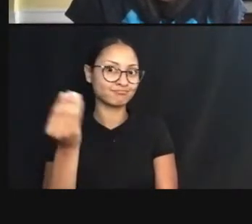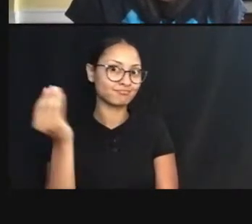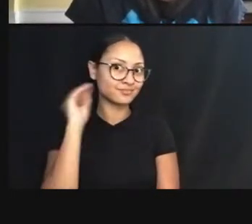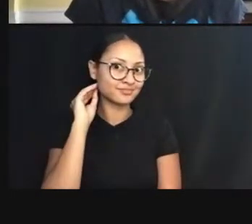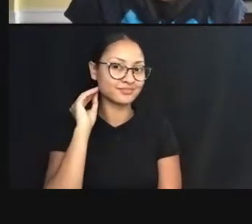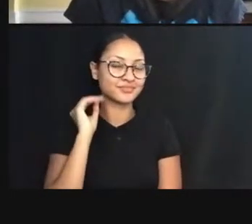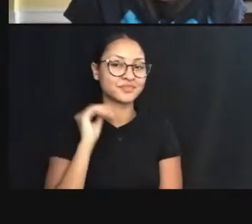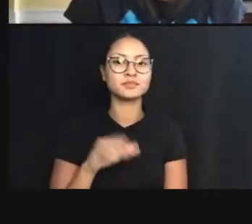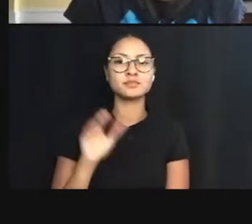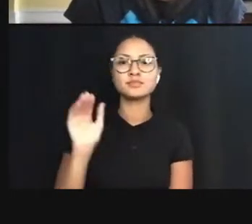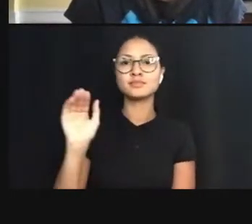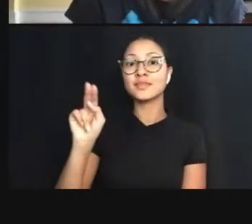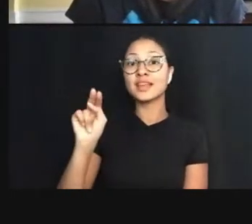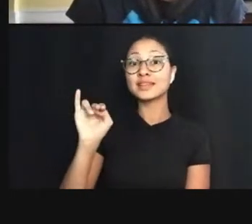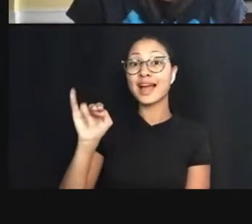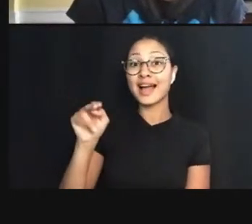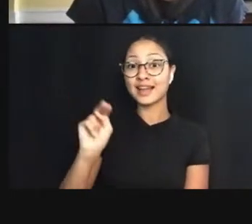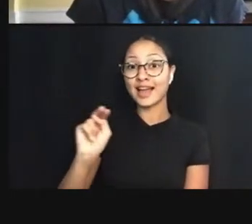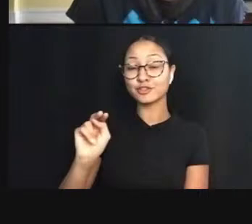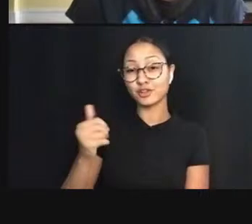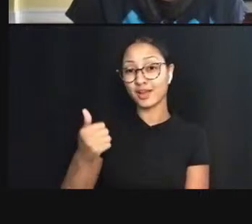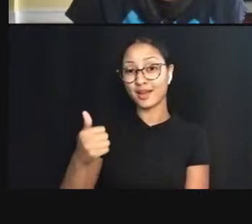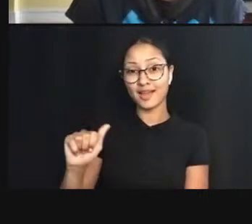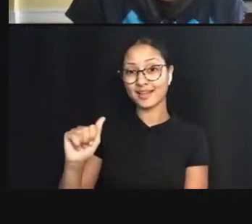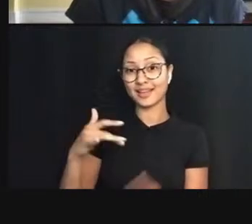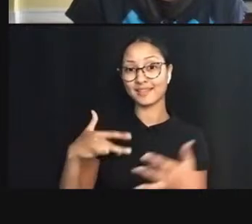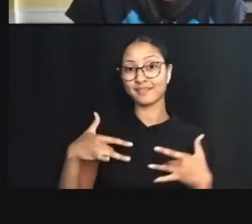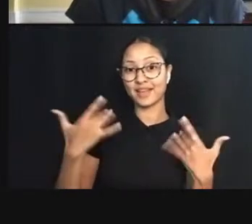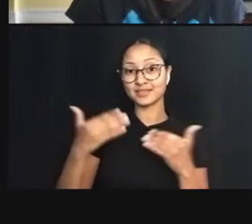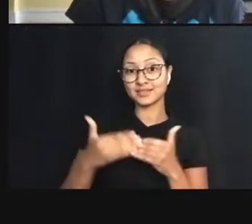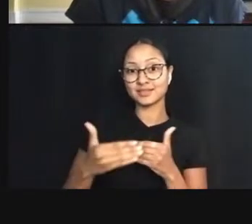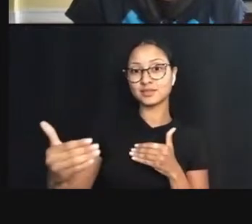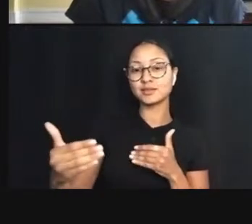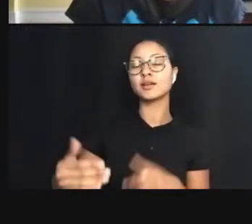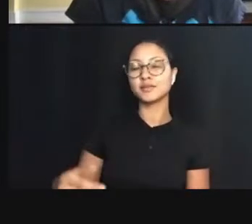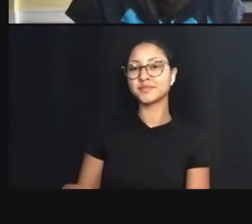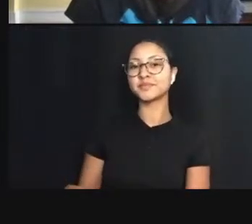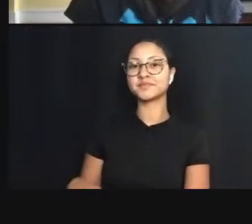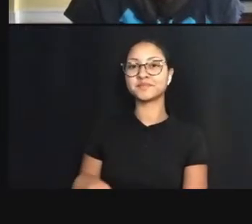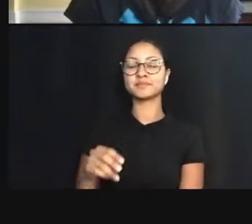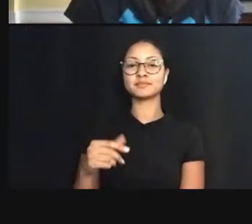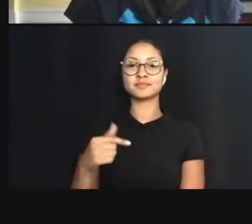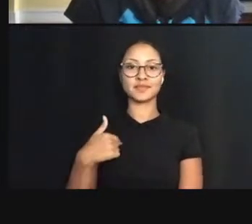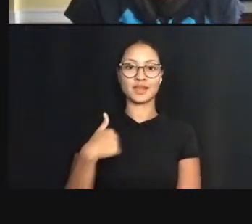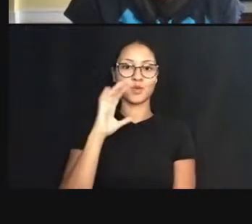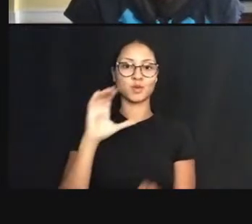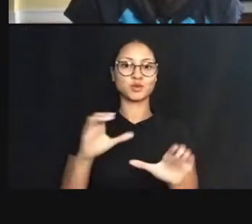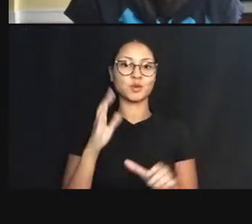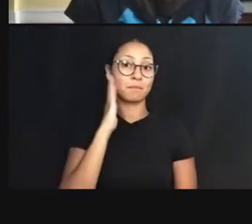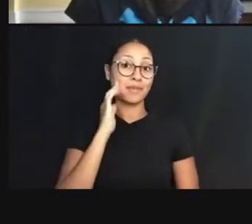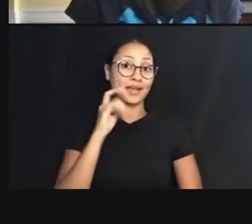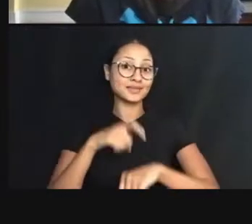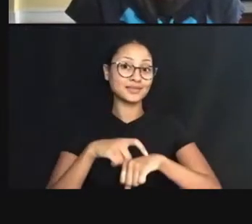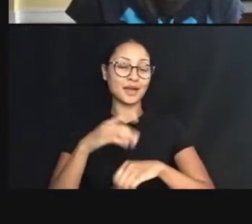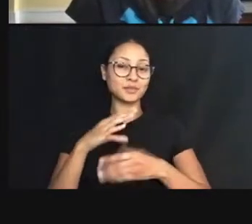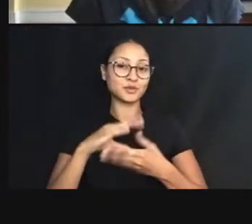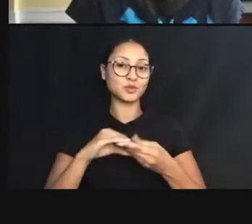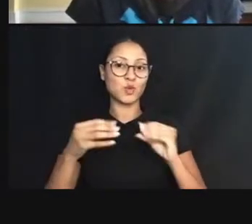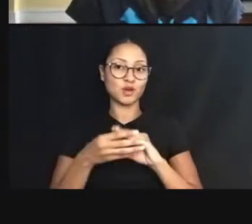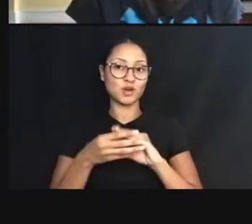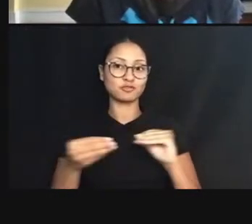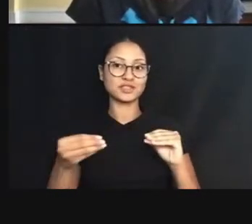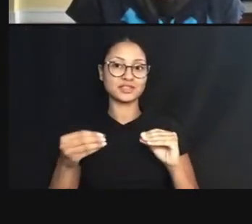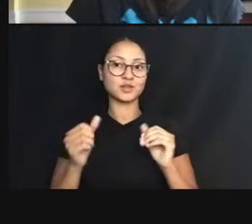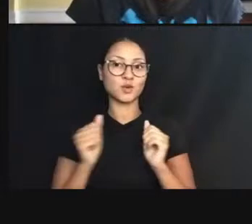up? I'm doing the bedtime stories with Jumatatsu Poe on, I'm looking at